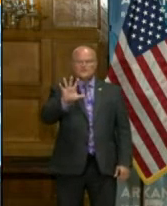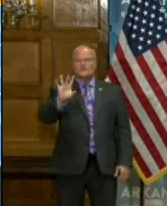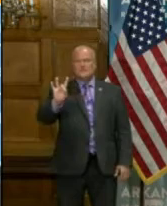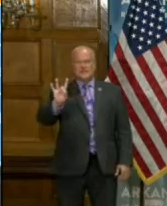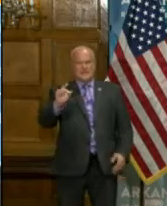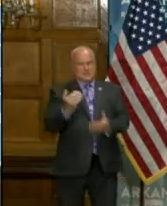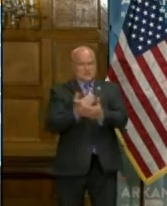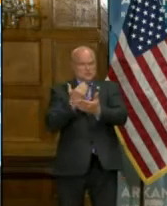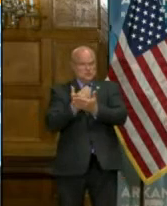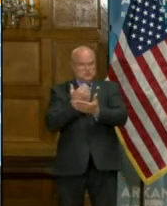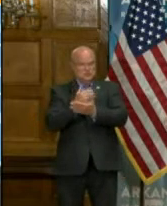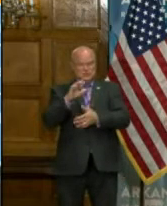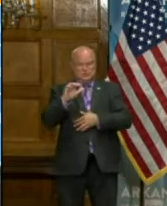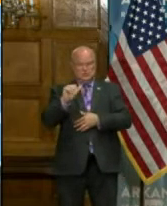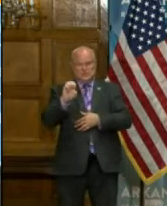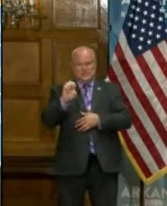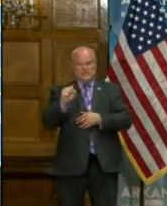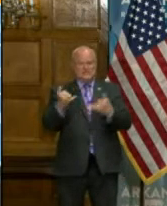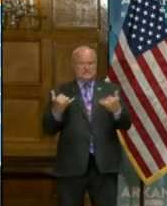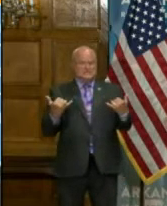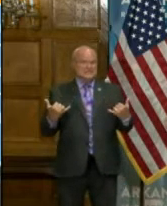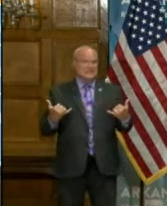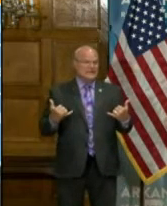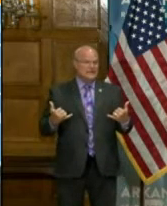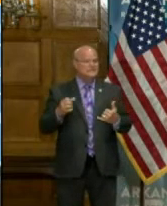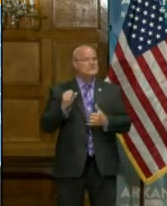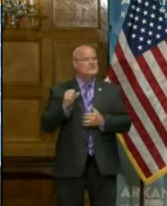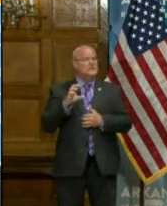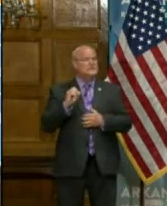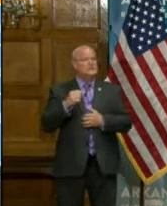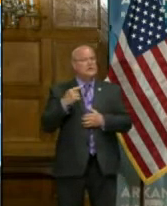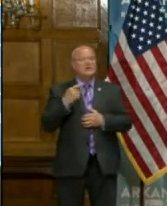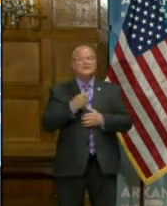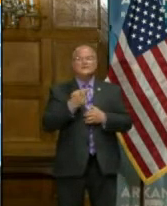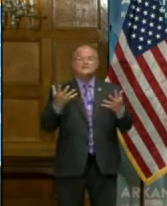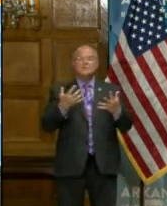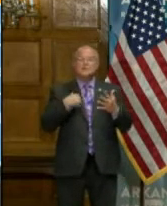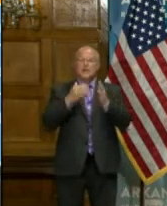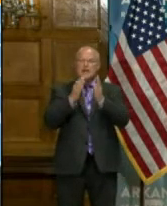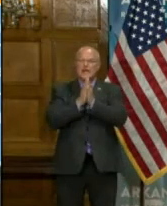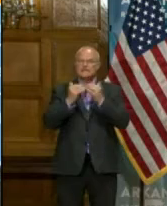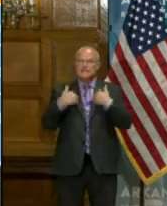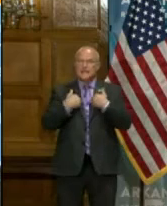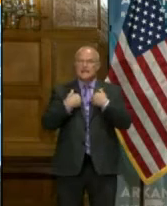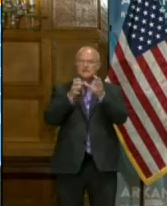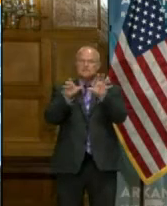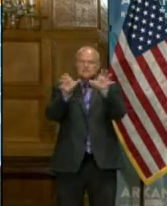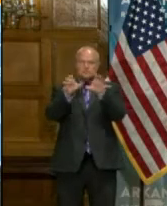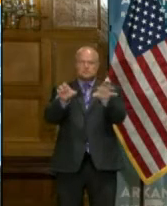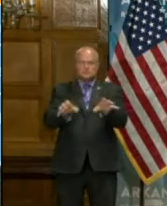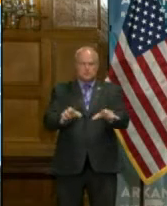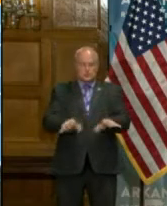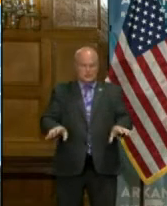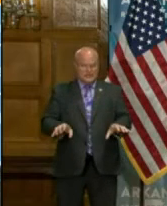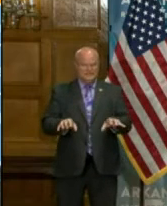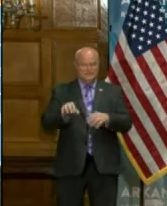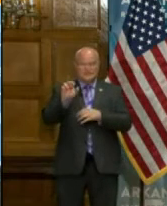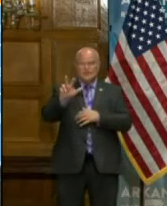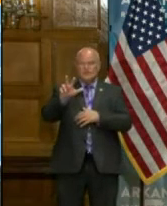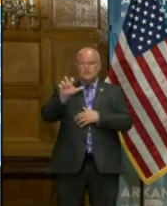358 new cases today, and so this is what I asked to have broken down. And of